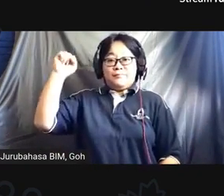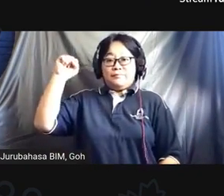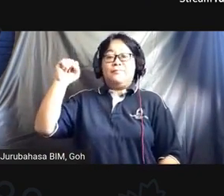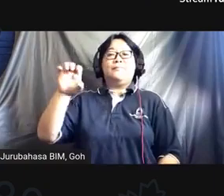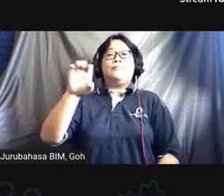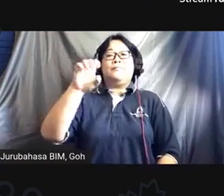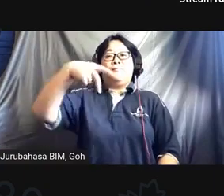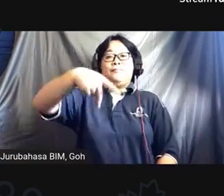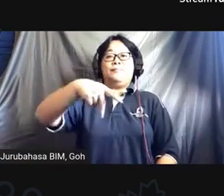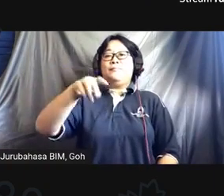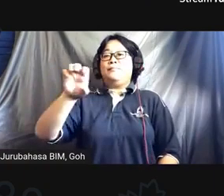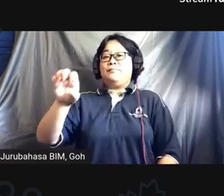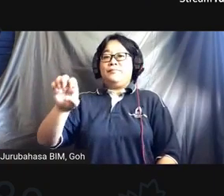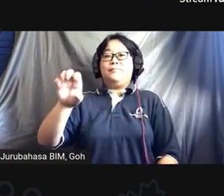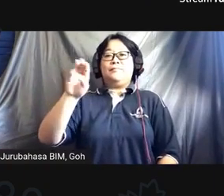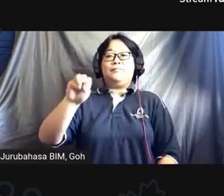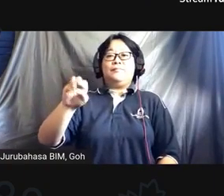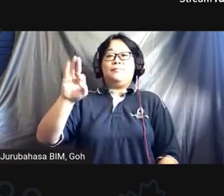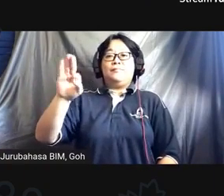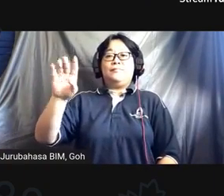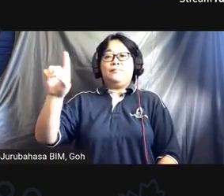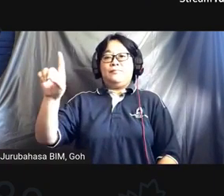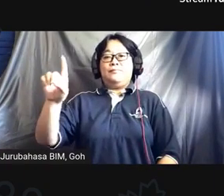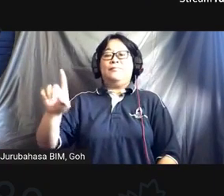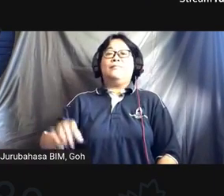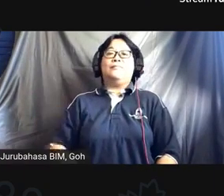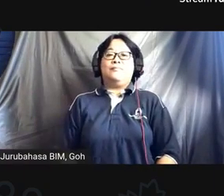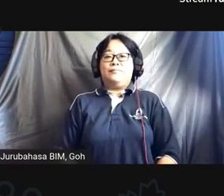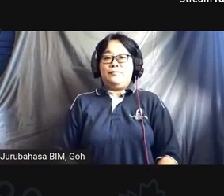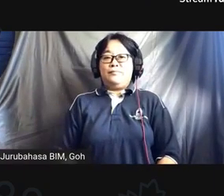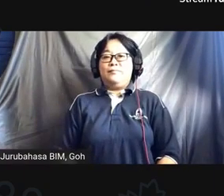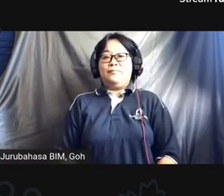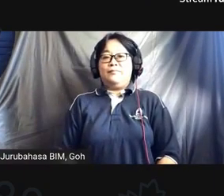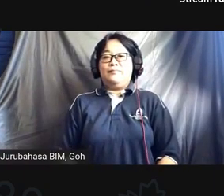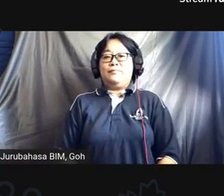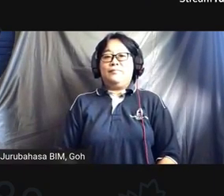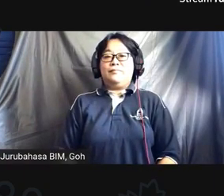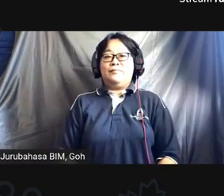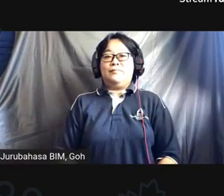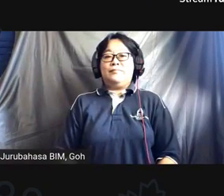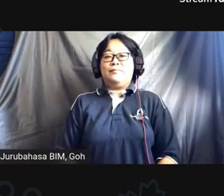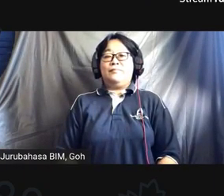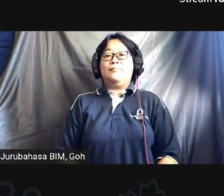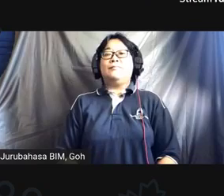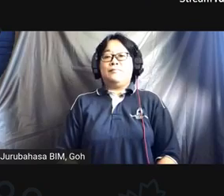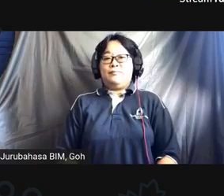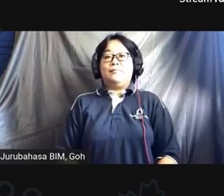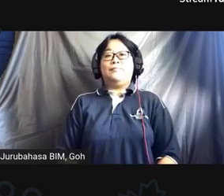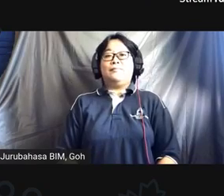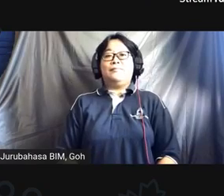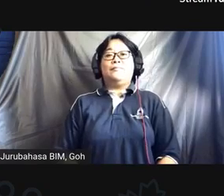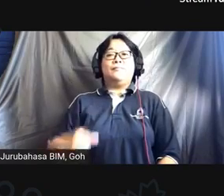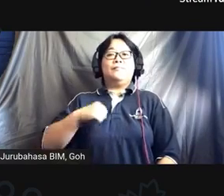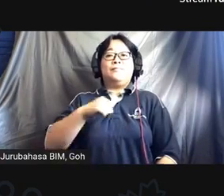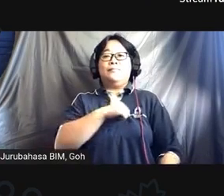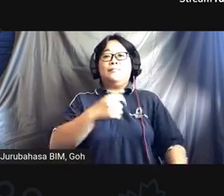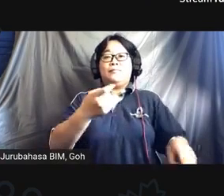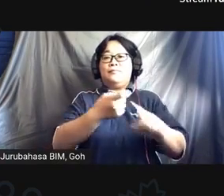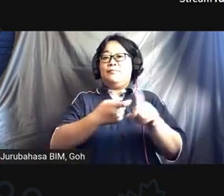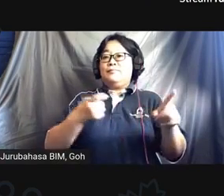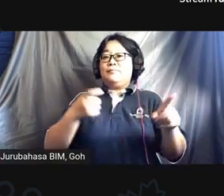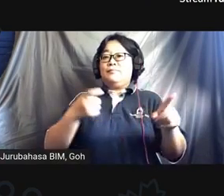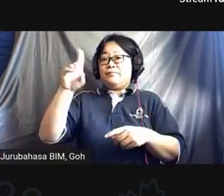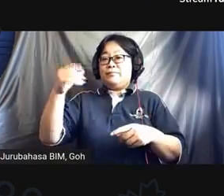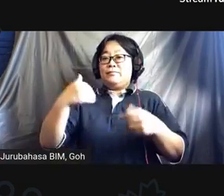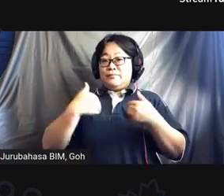Director for Malaysian Sign Language Development at the Malaysian Federation of the Deaf, members of the Malaysian Federation for the Deaf that will be present today,